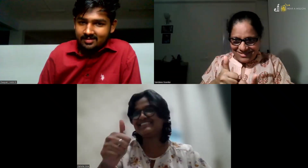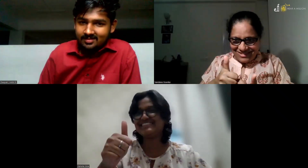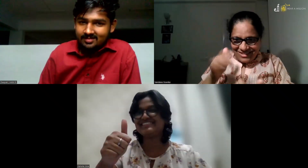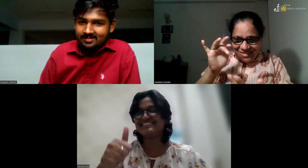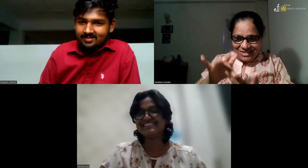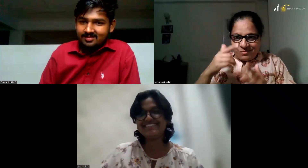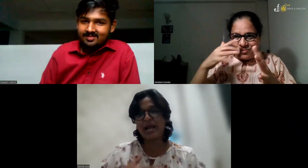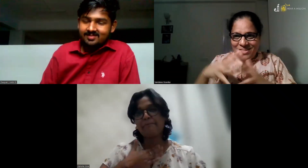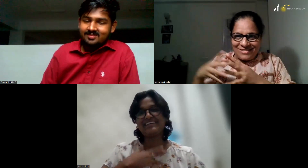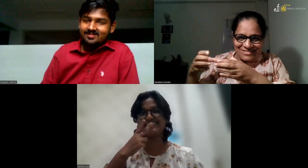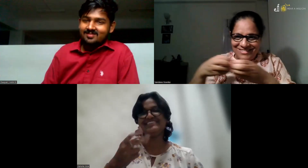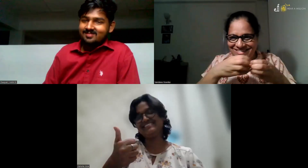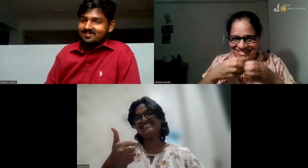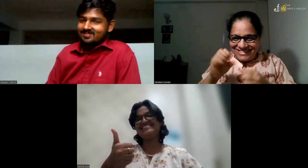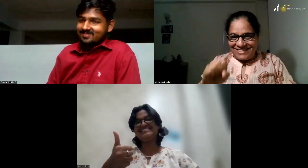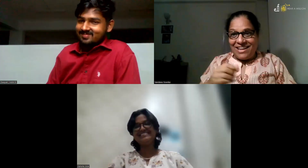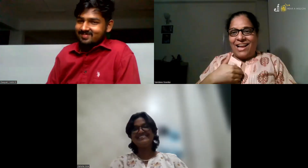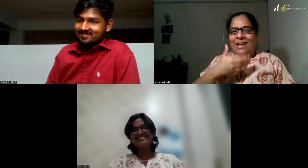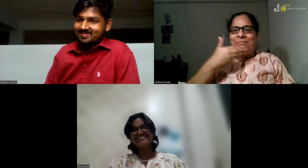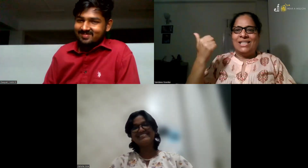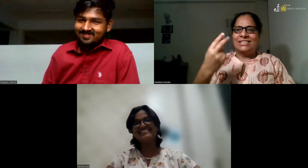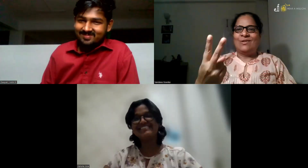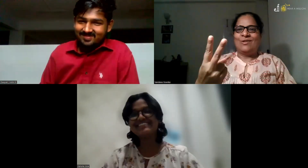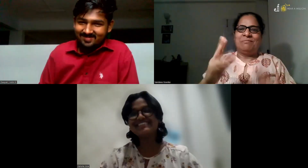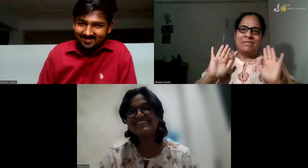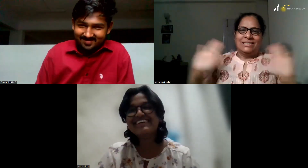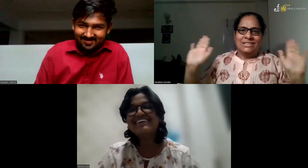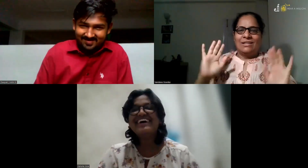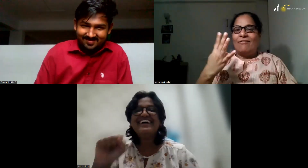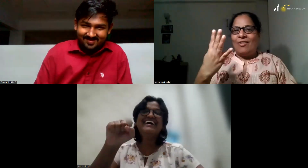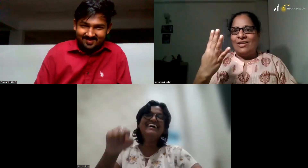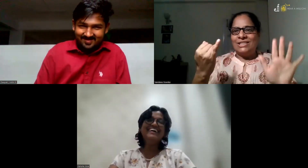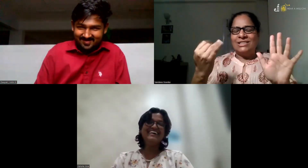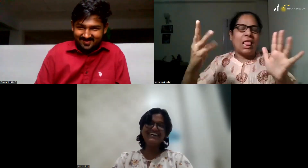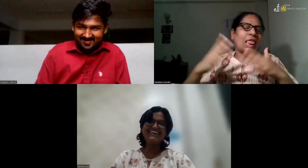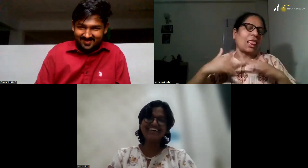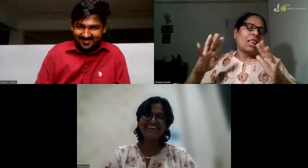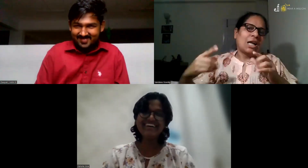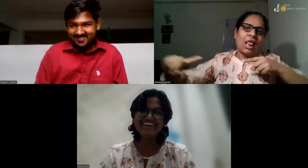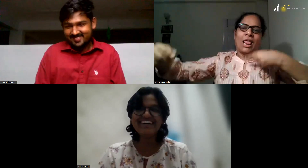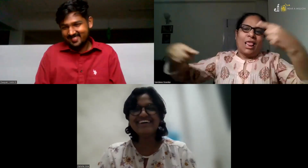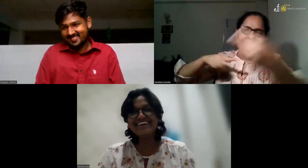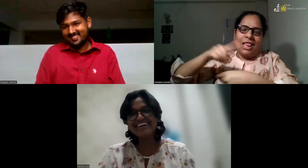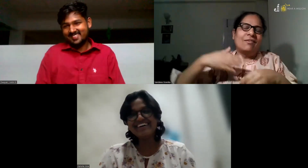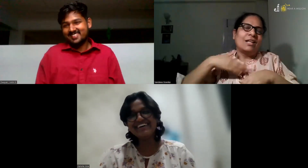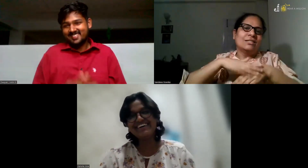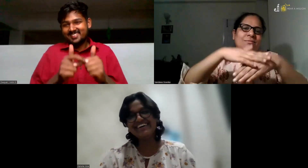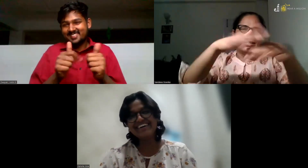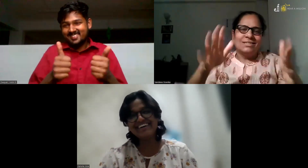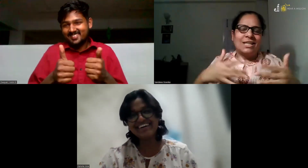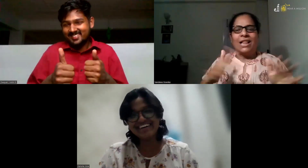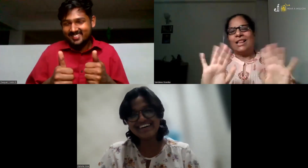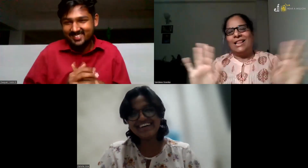not. Okay, I will contact you in the future. Okay, so I hope you can help us. I think if two of us, I don't want other